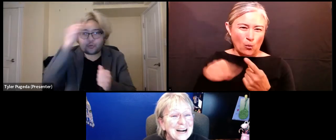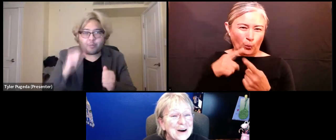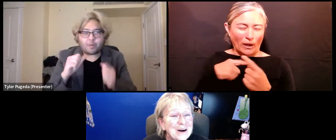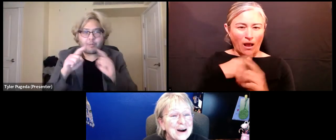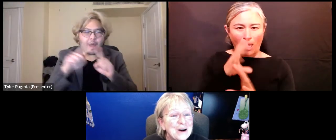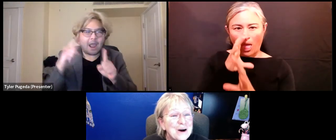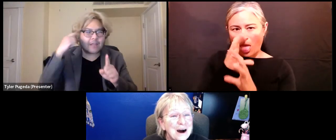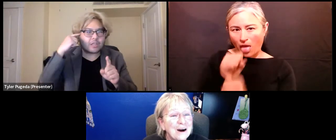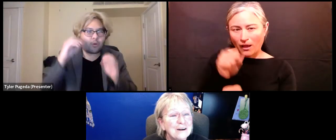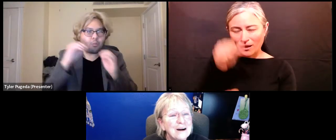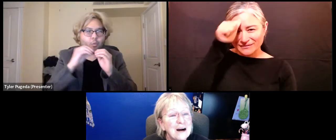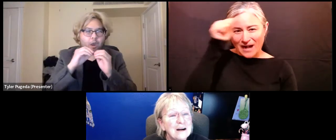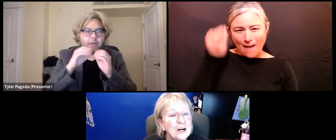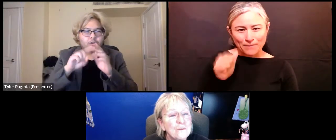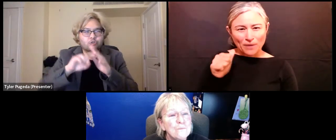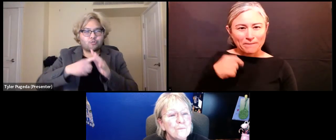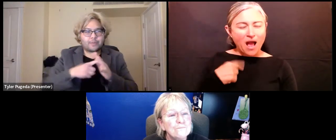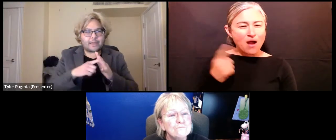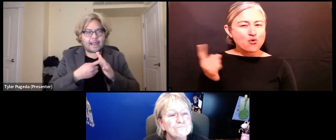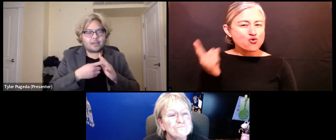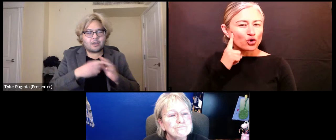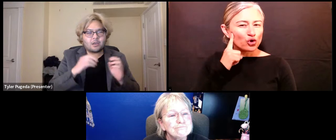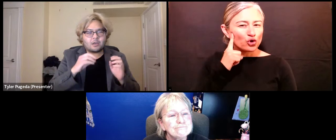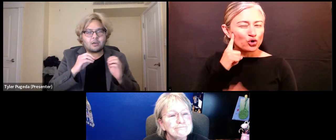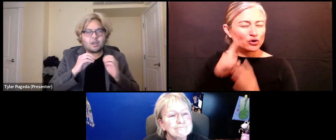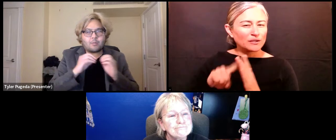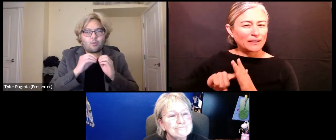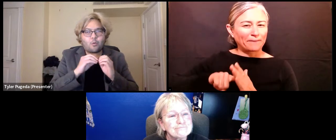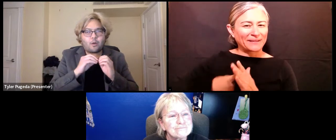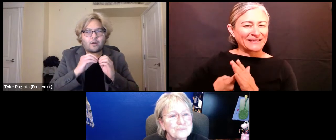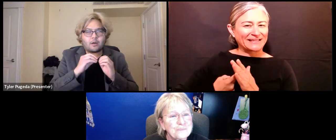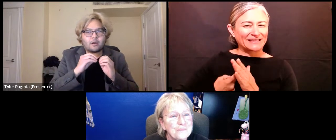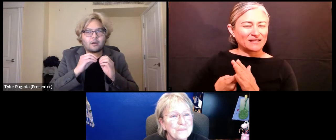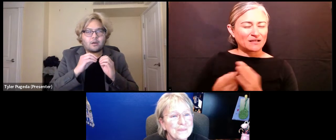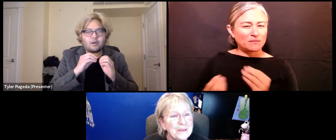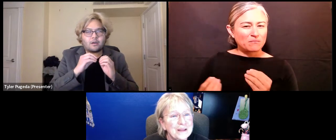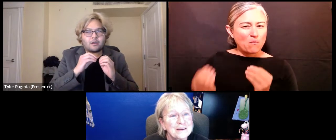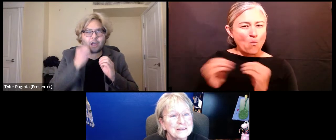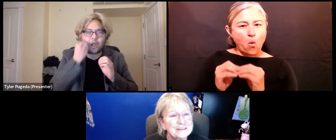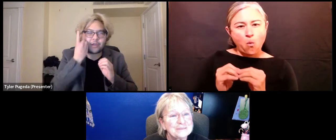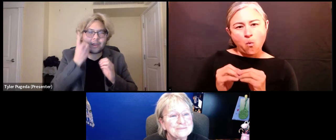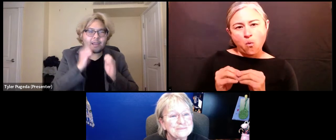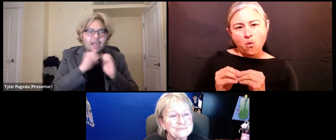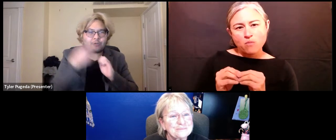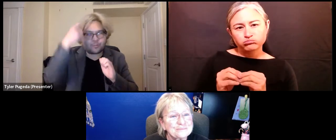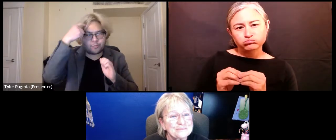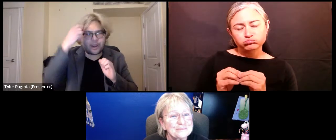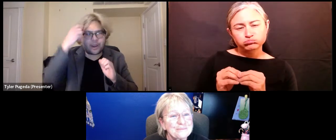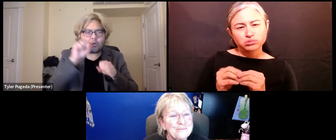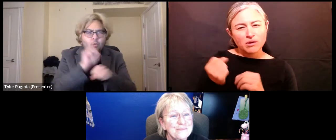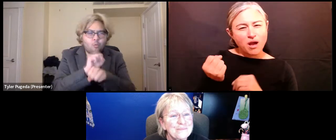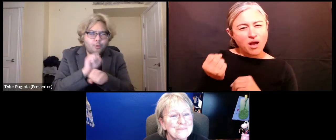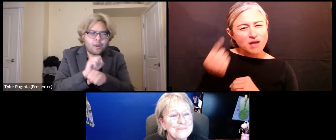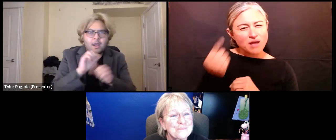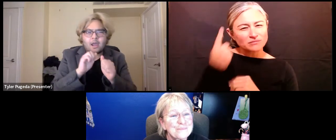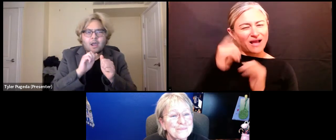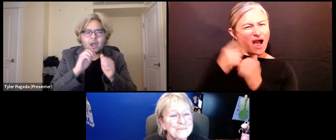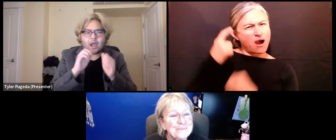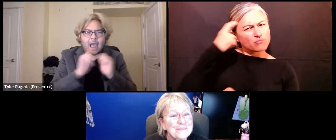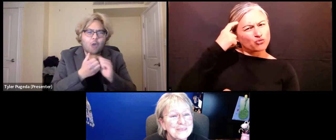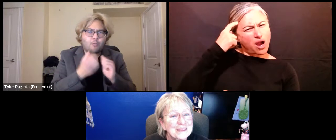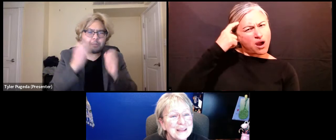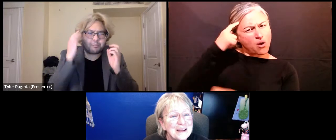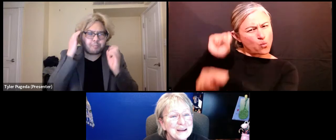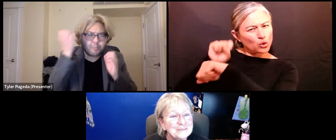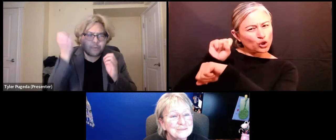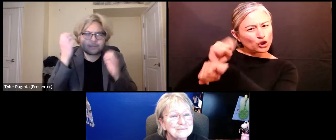And they're all frozen. Okay, well, I kept hearing more and more in the beginning, more and